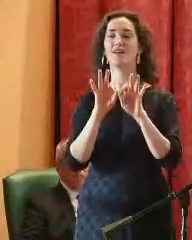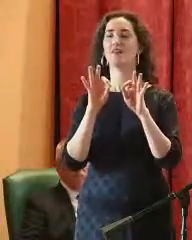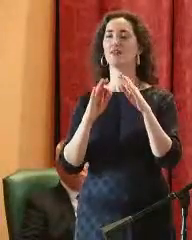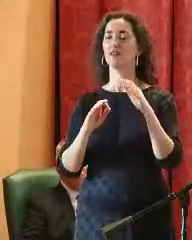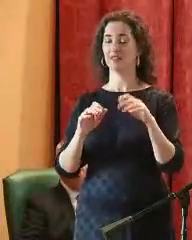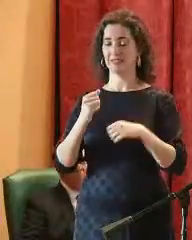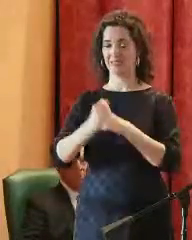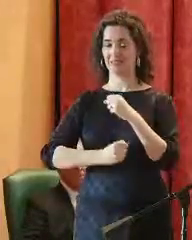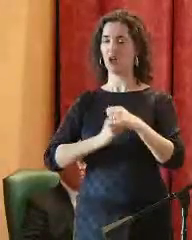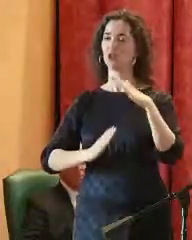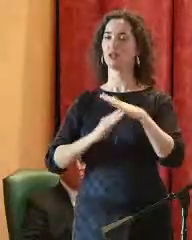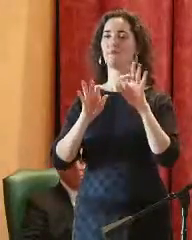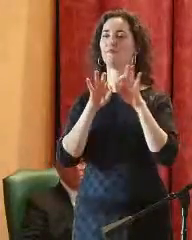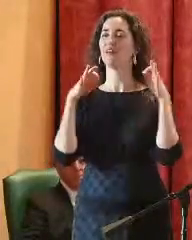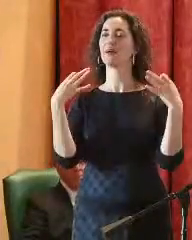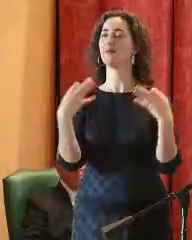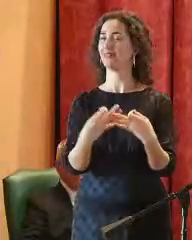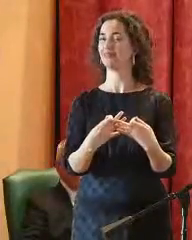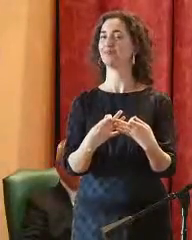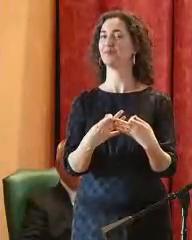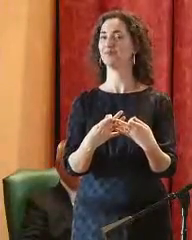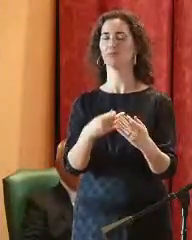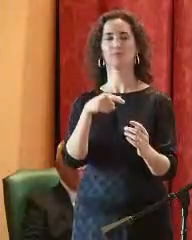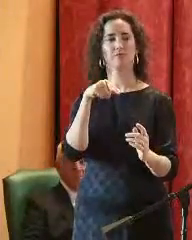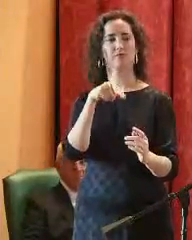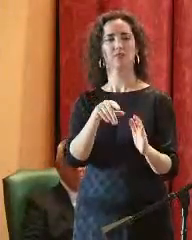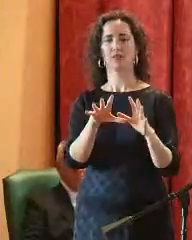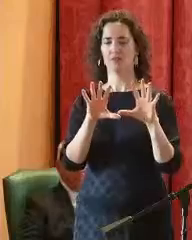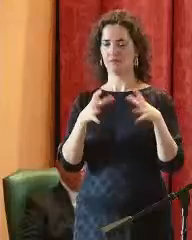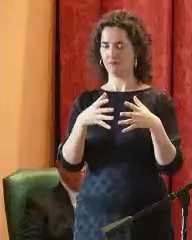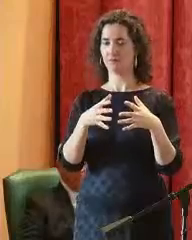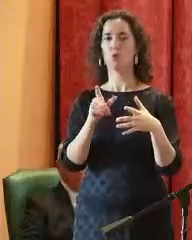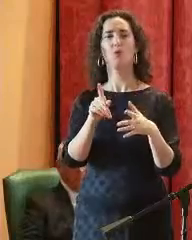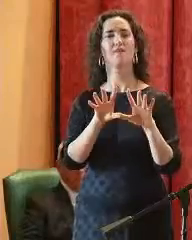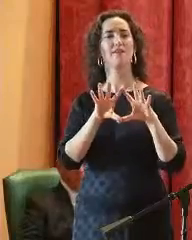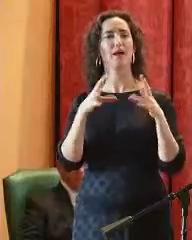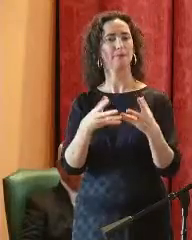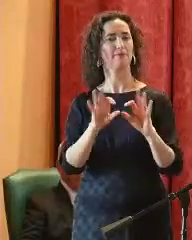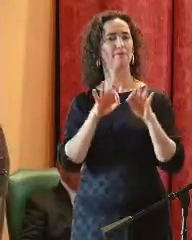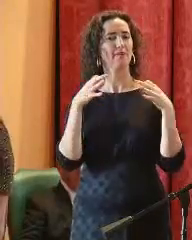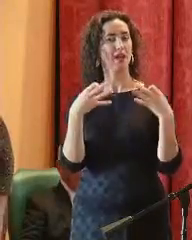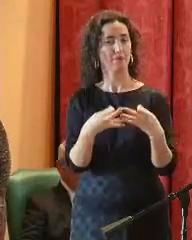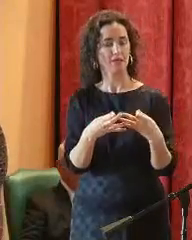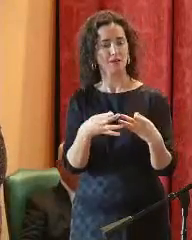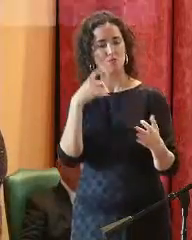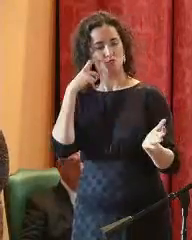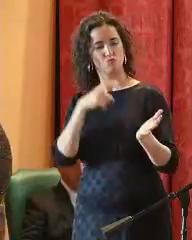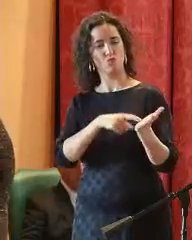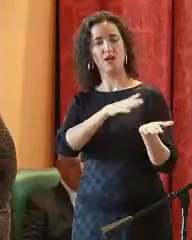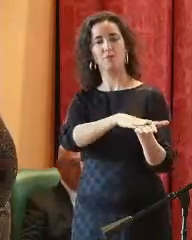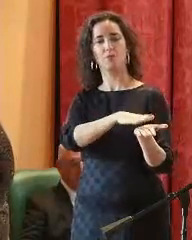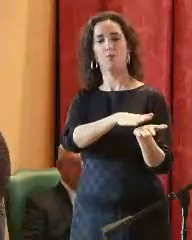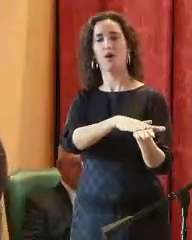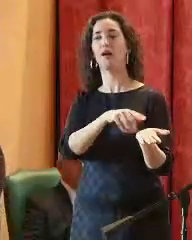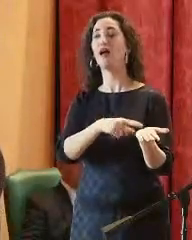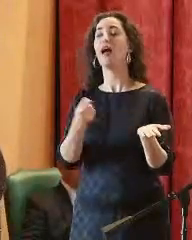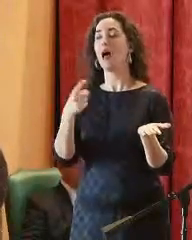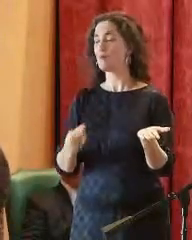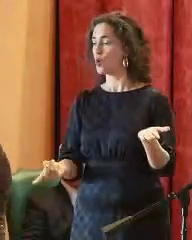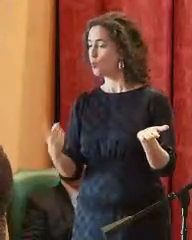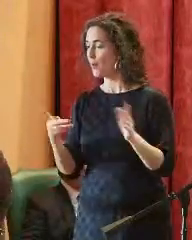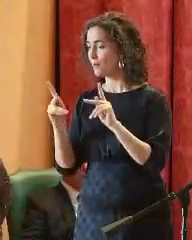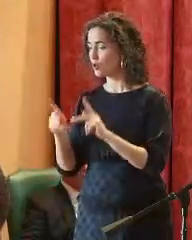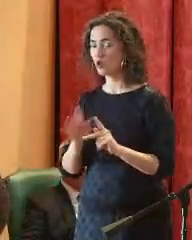Family of the Year. This award is given in recognition of a family who has a family member or